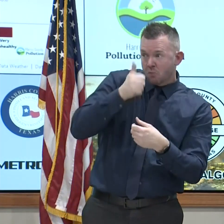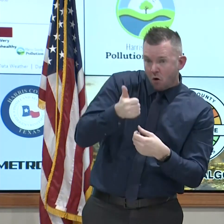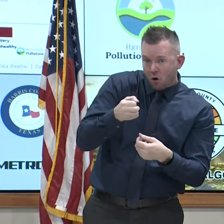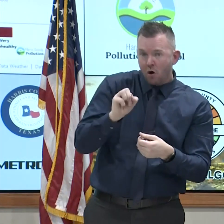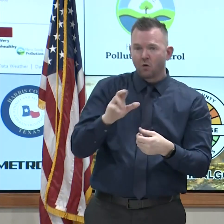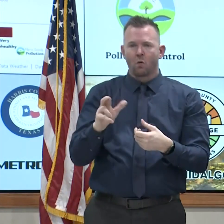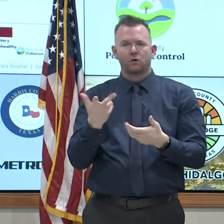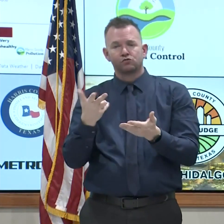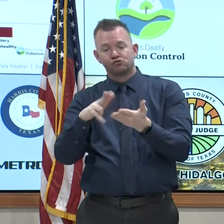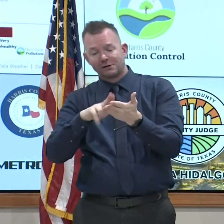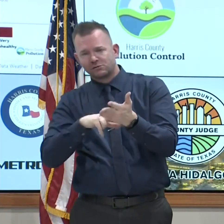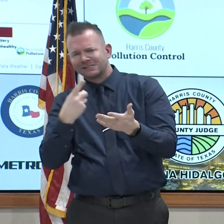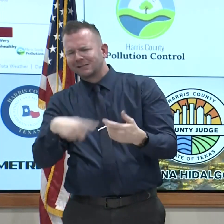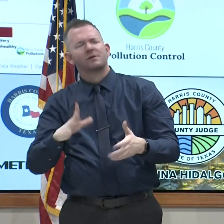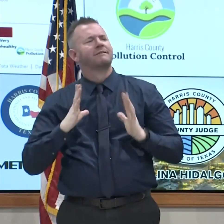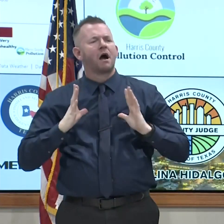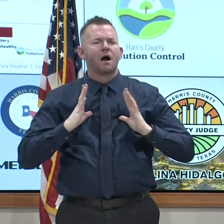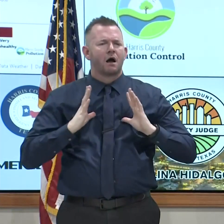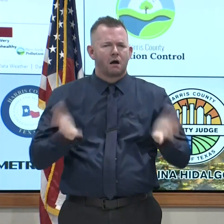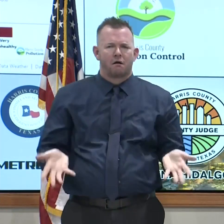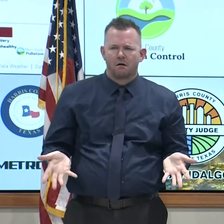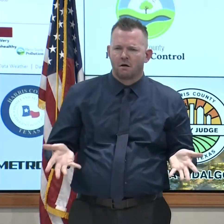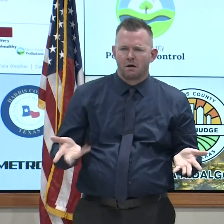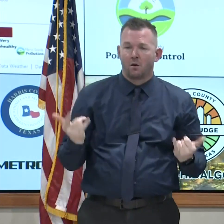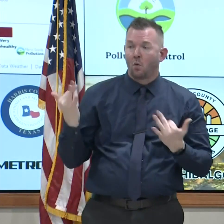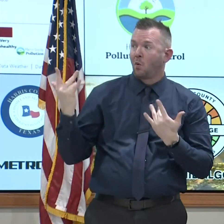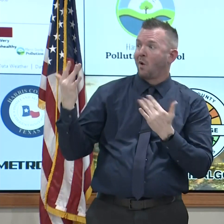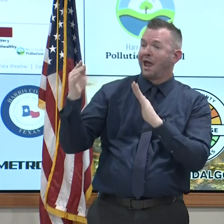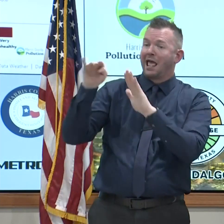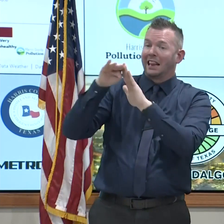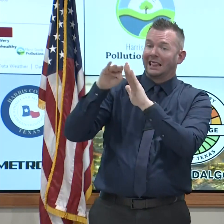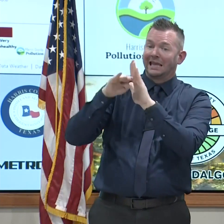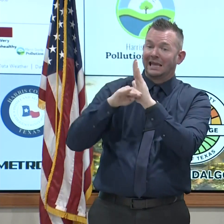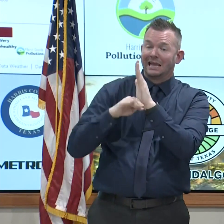be pulled from a randomized group